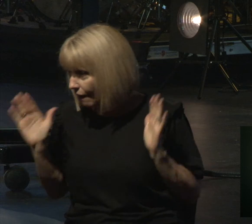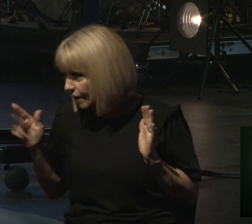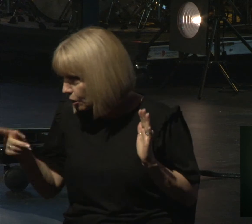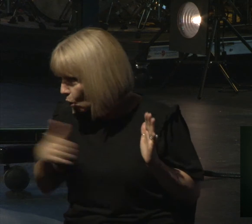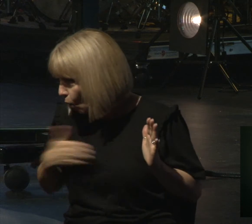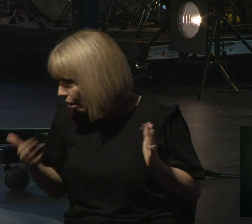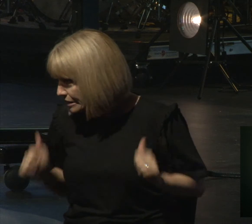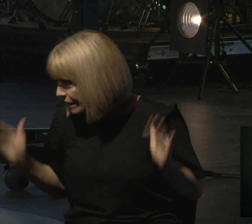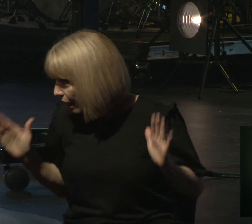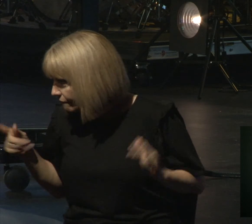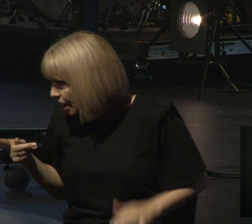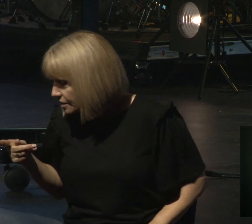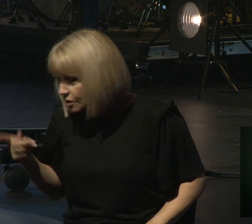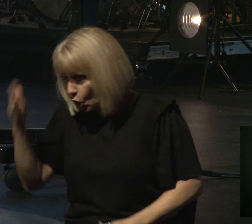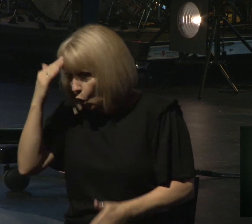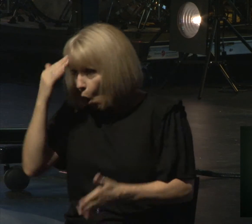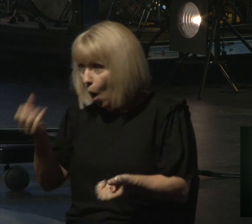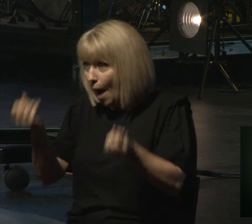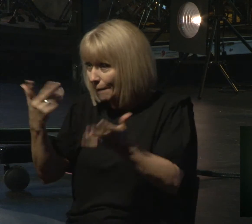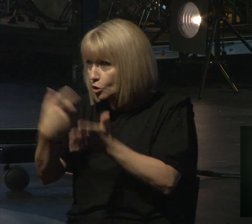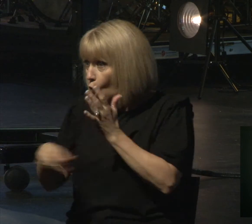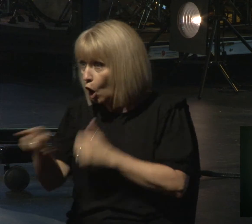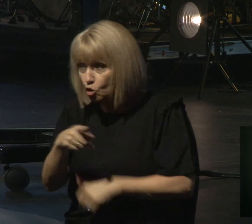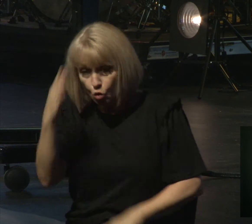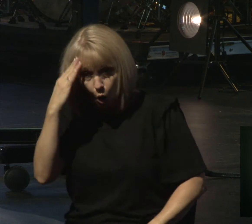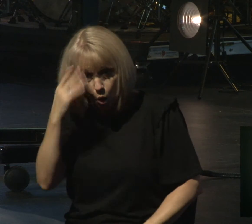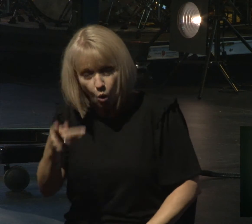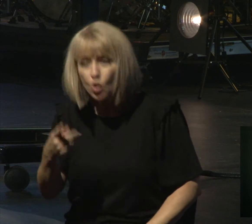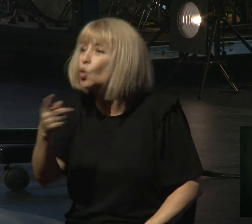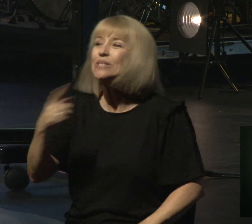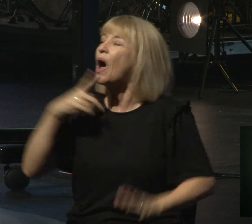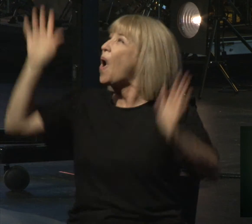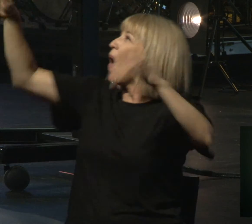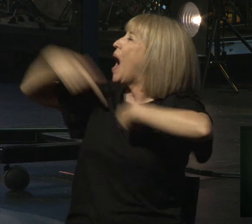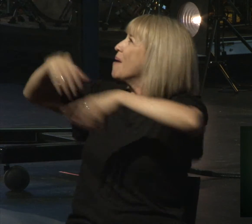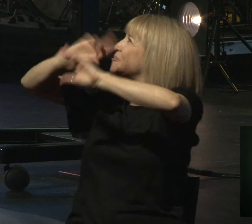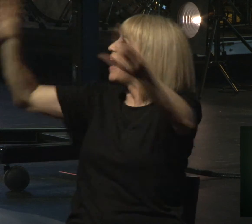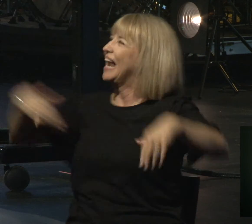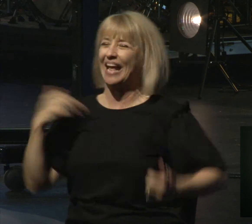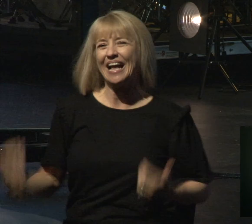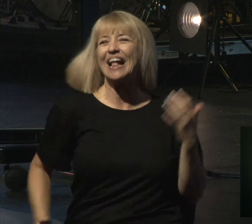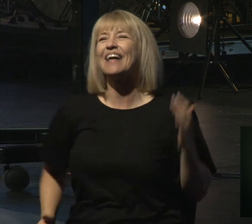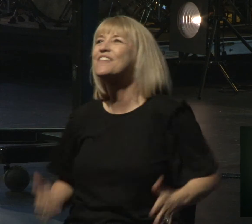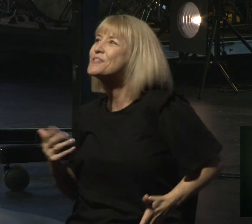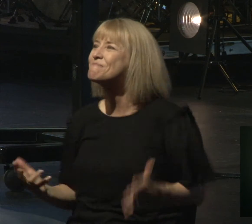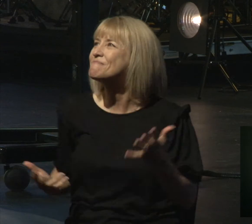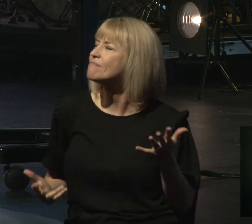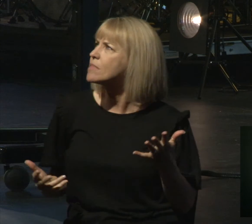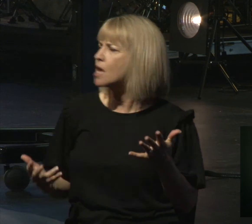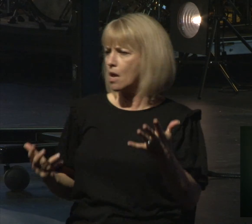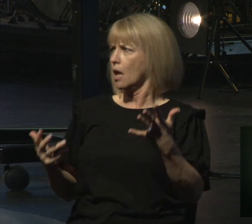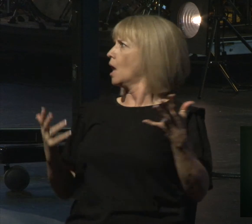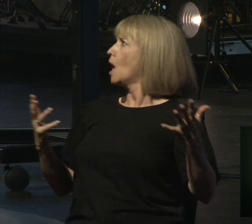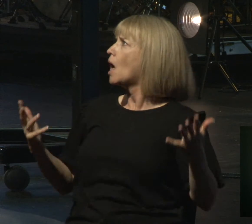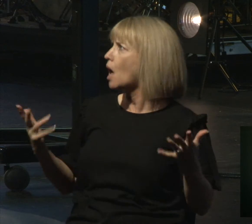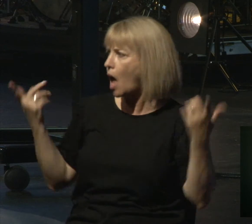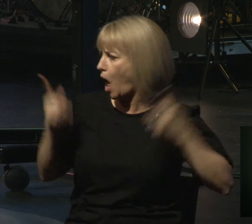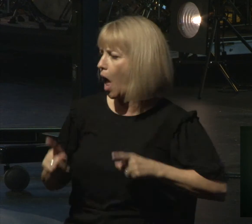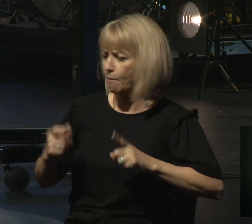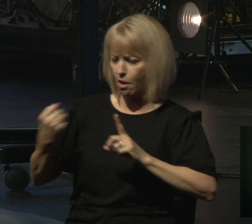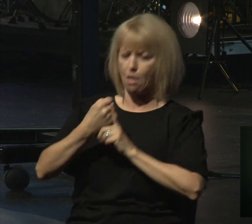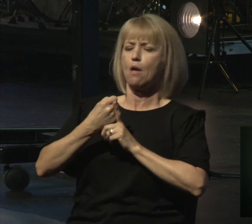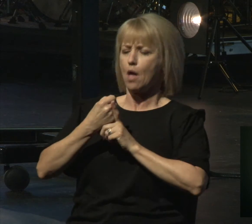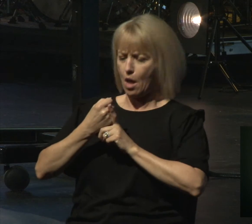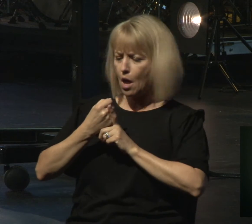start out in our fellowship of Jesus thinking that we're ready until a hardship comes along. And